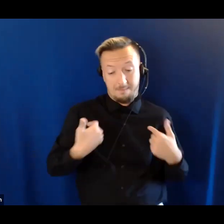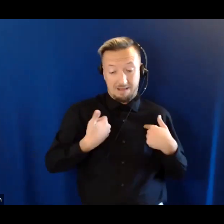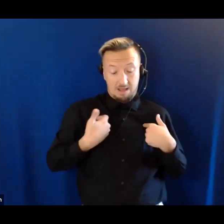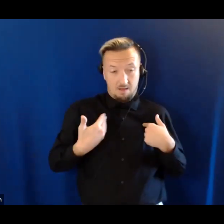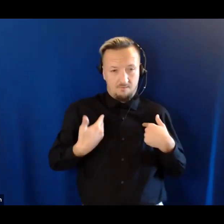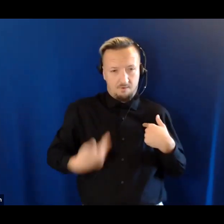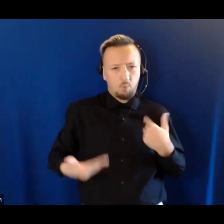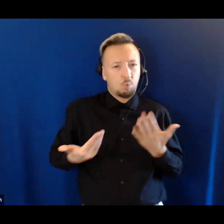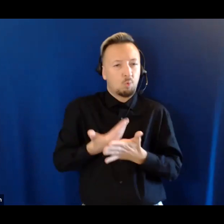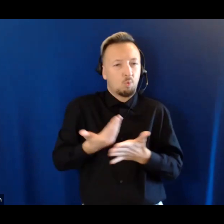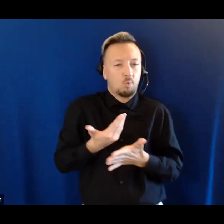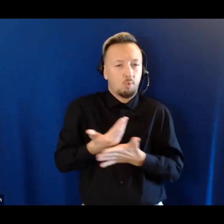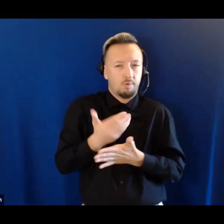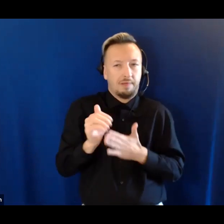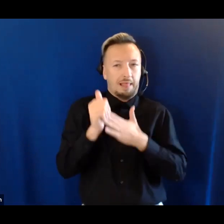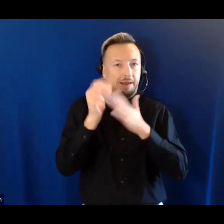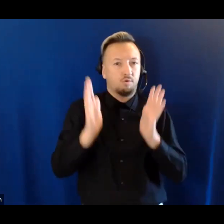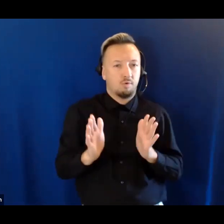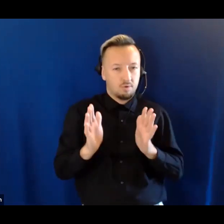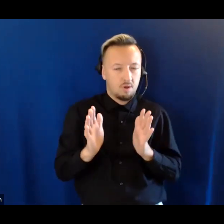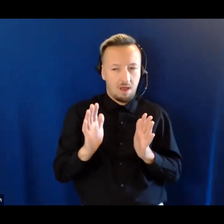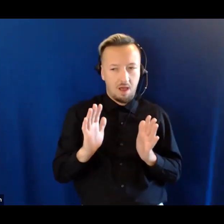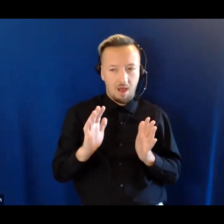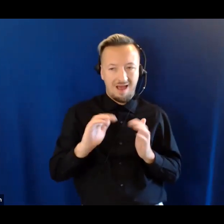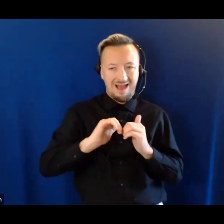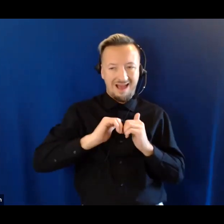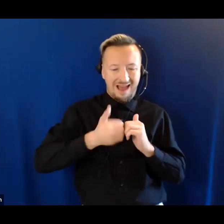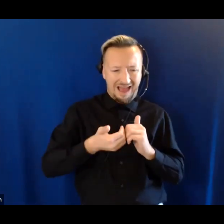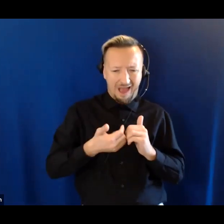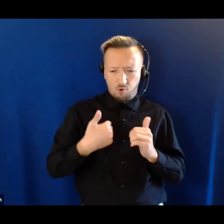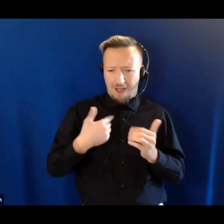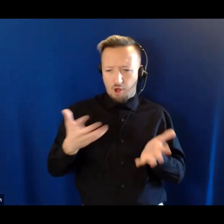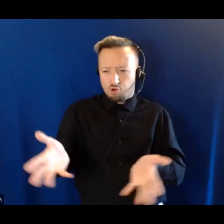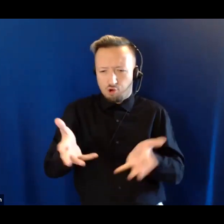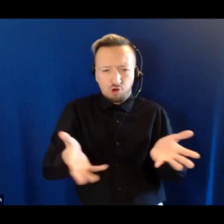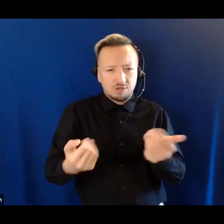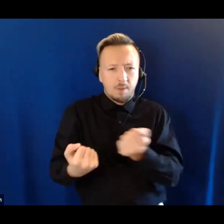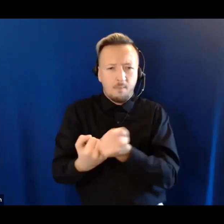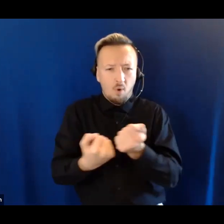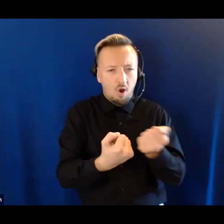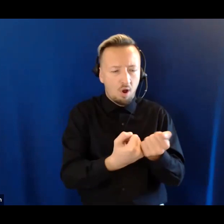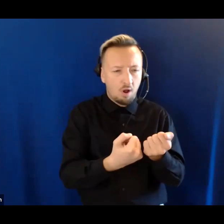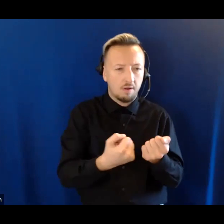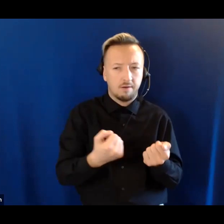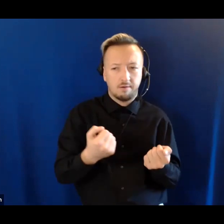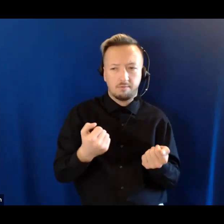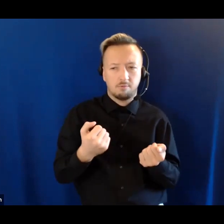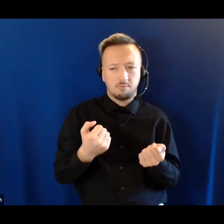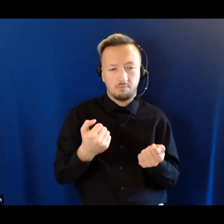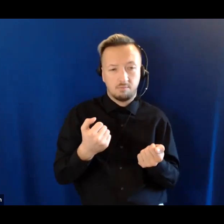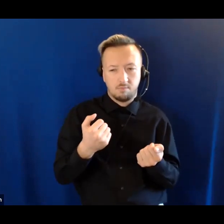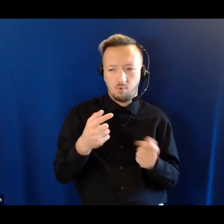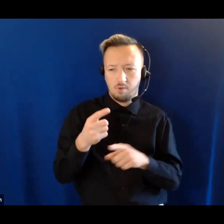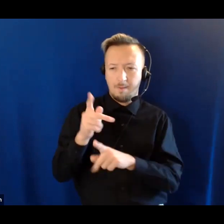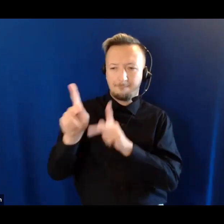leader, how to cultivate, you know, support systems, finding, you know,